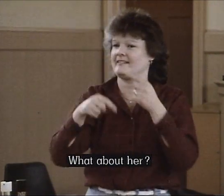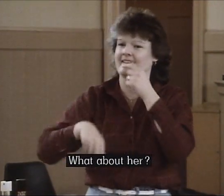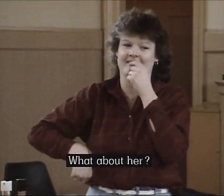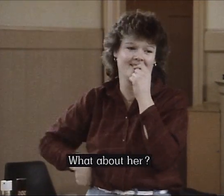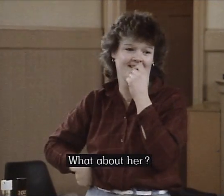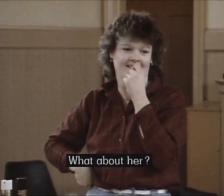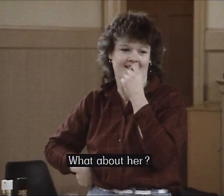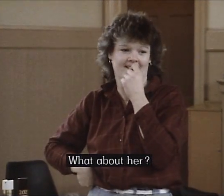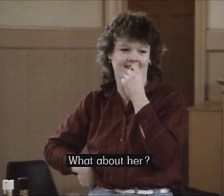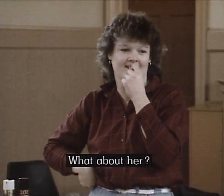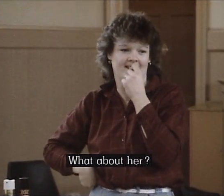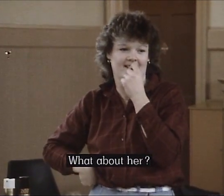What about her?